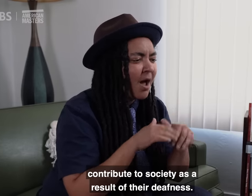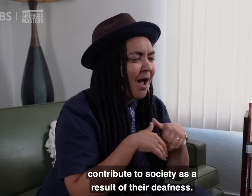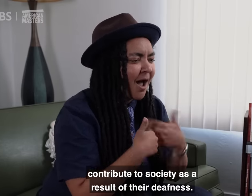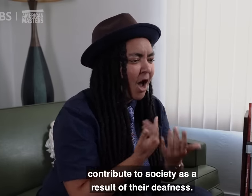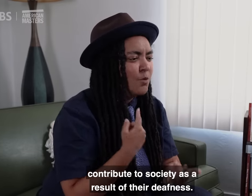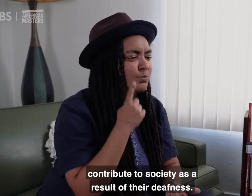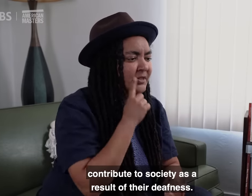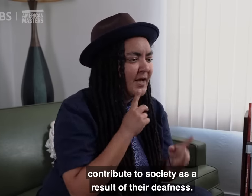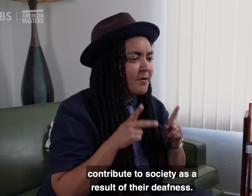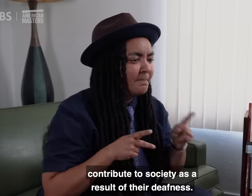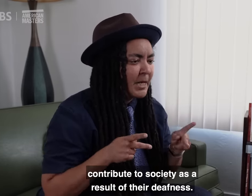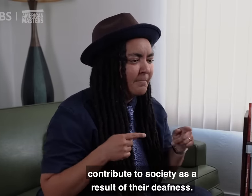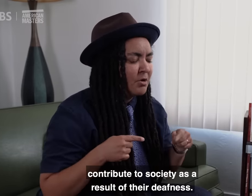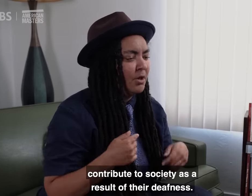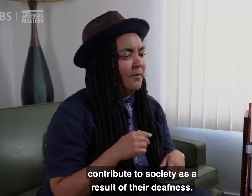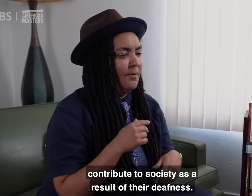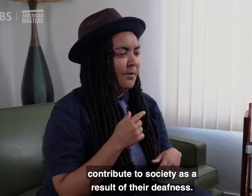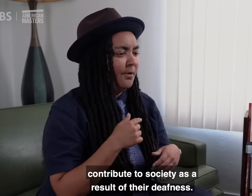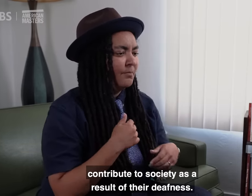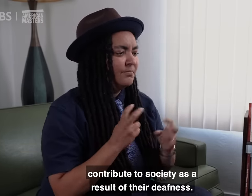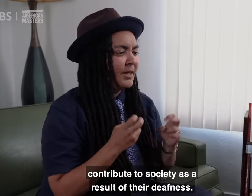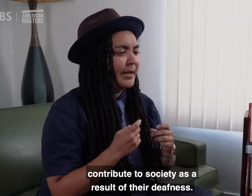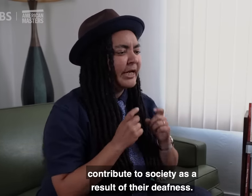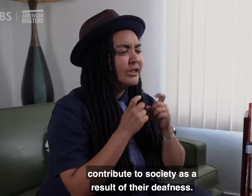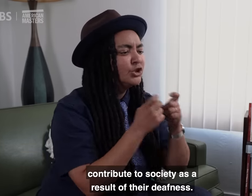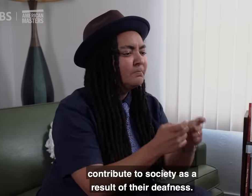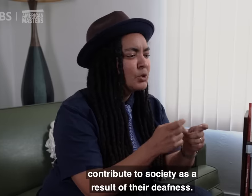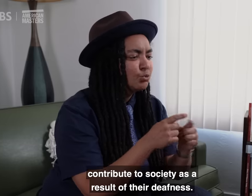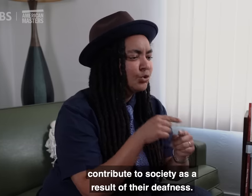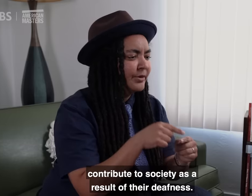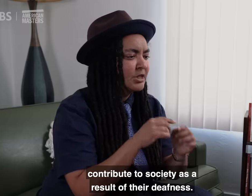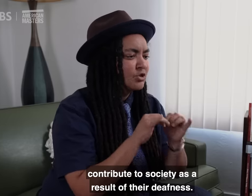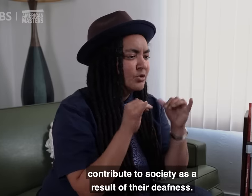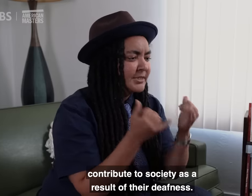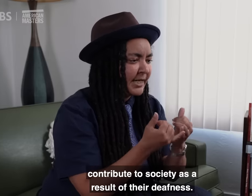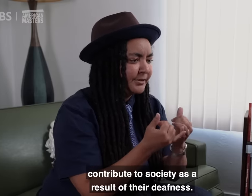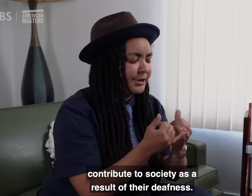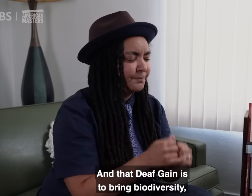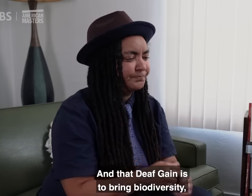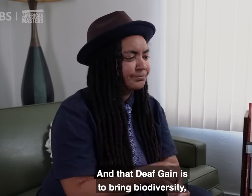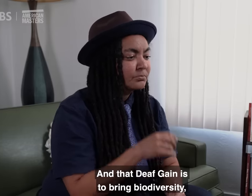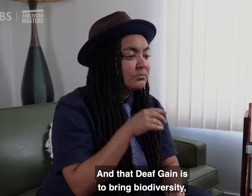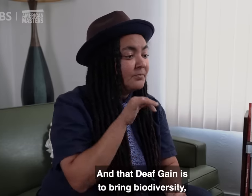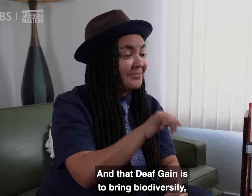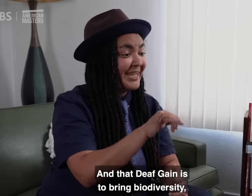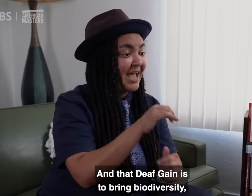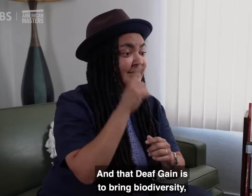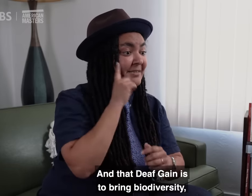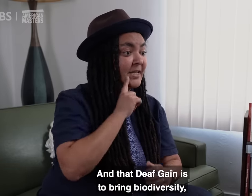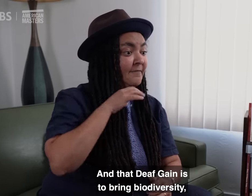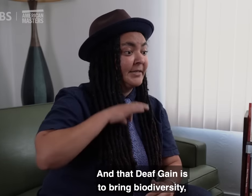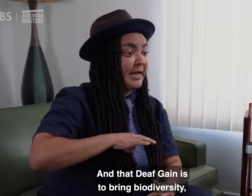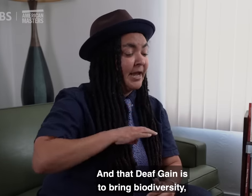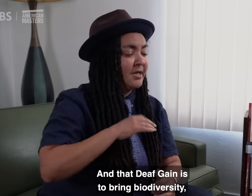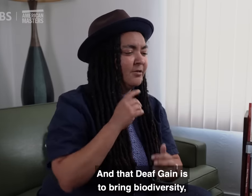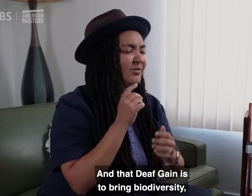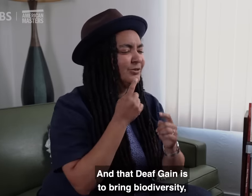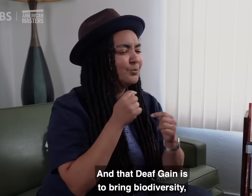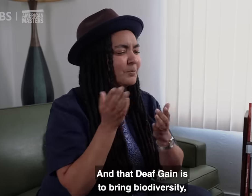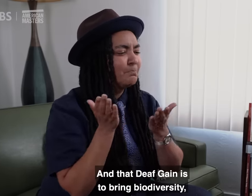to society as a result of their deafness. And that deaf gain is to bring